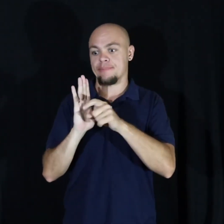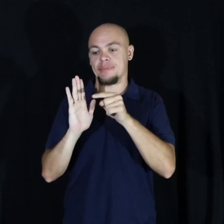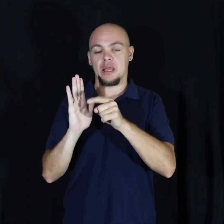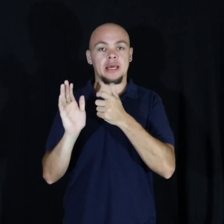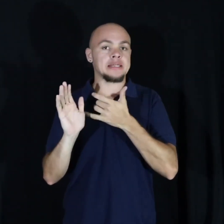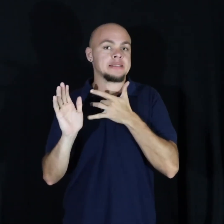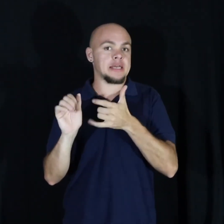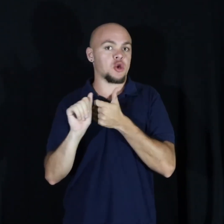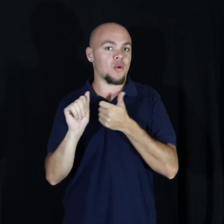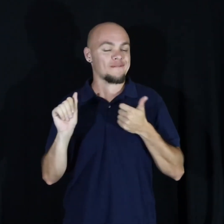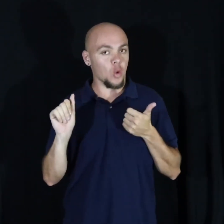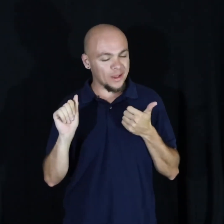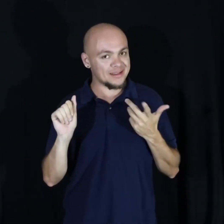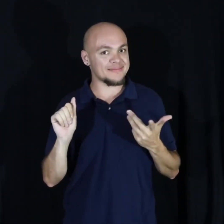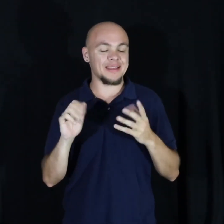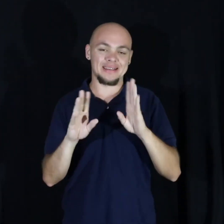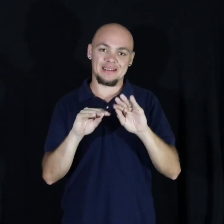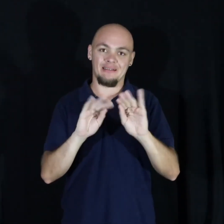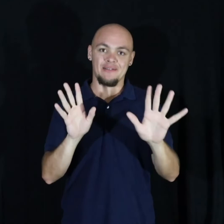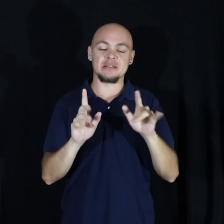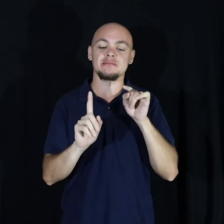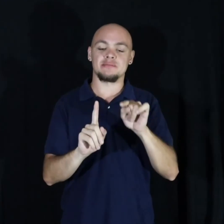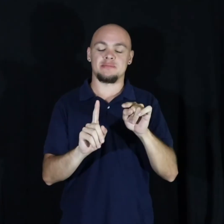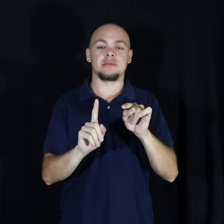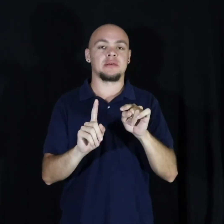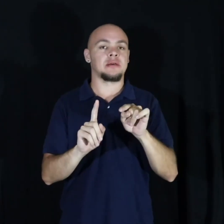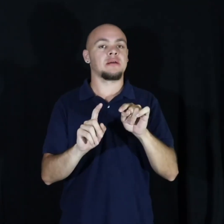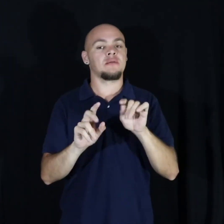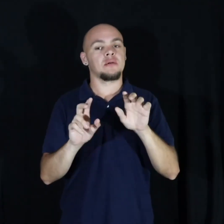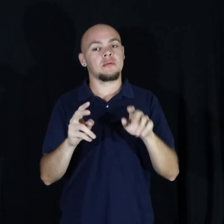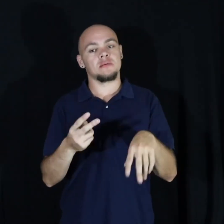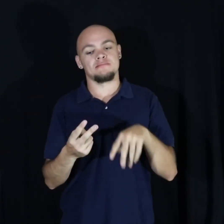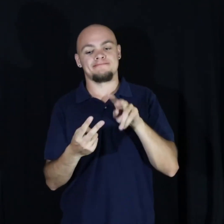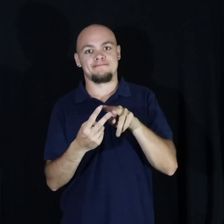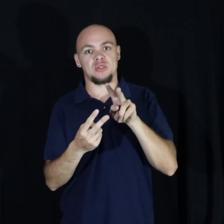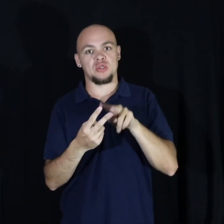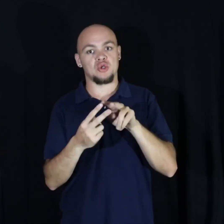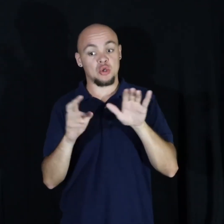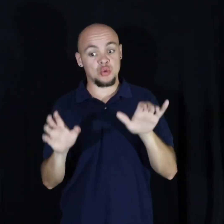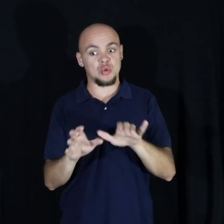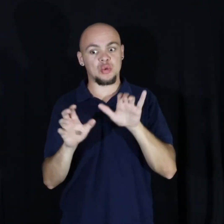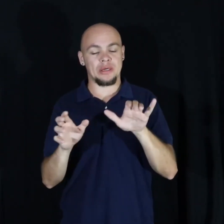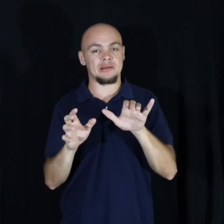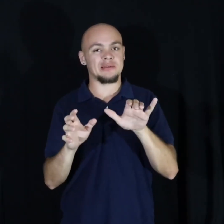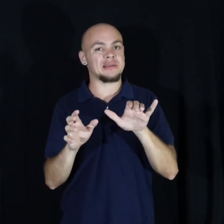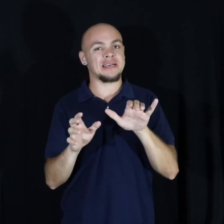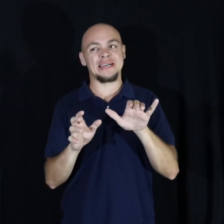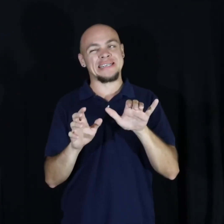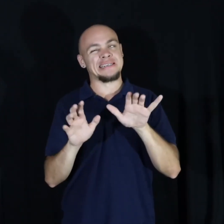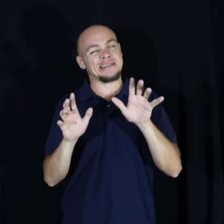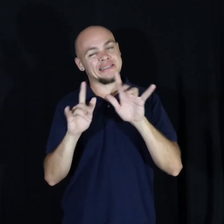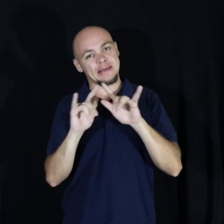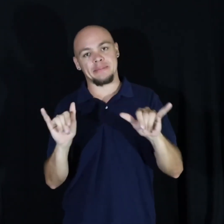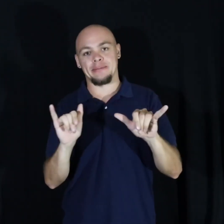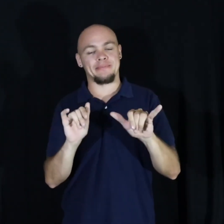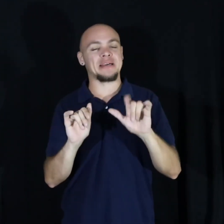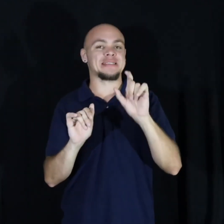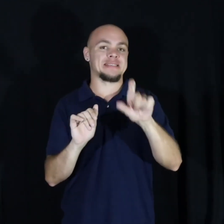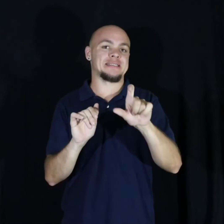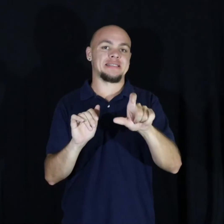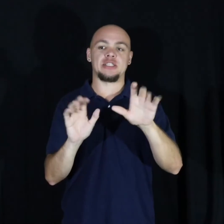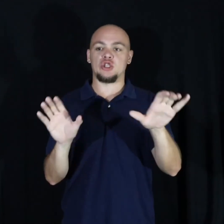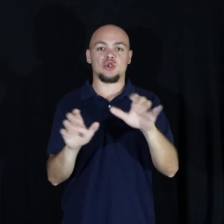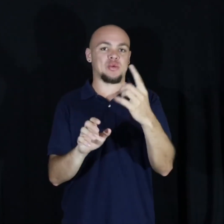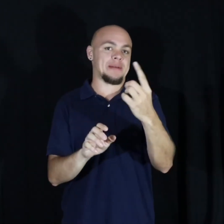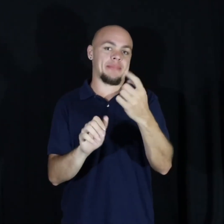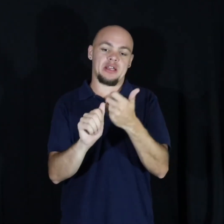avoided, it is evident that there is something that needs to be done about the current state of multitasking. Luckily, the solutions